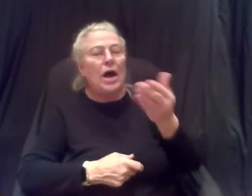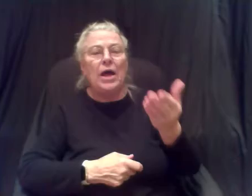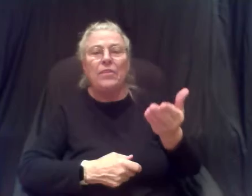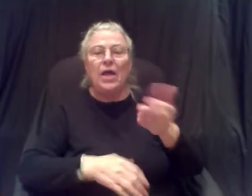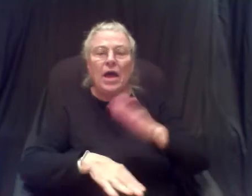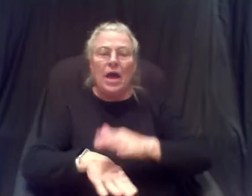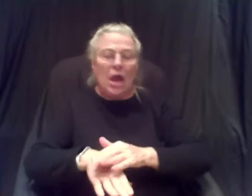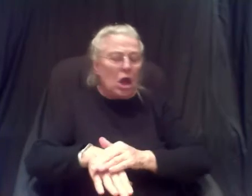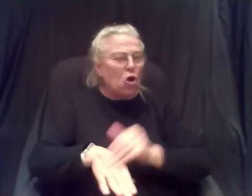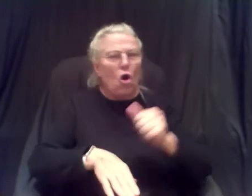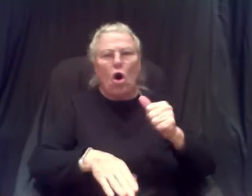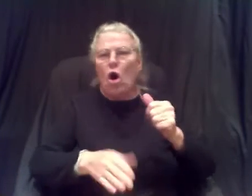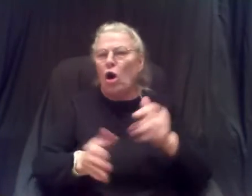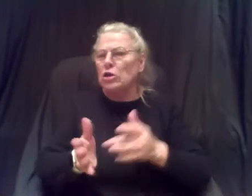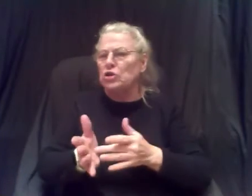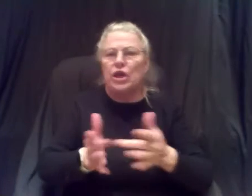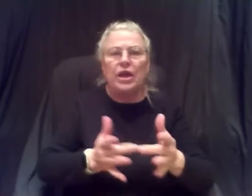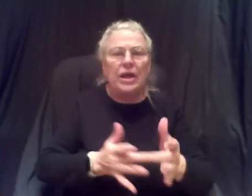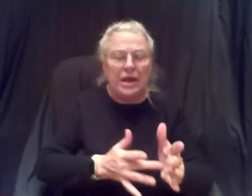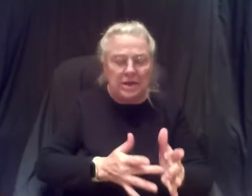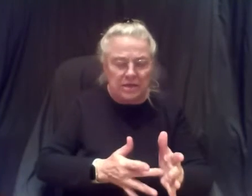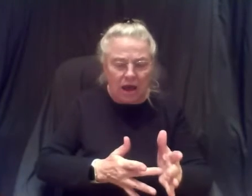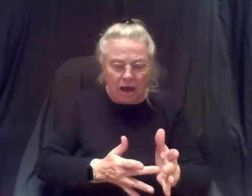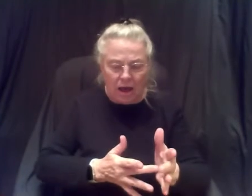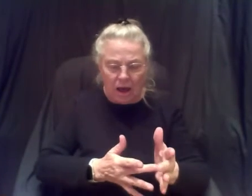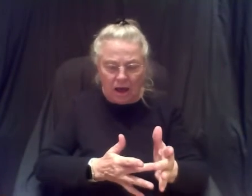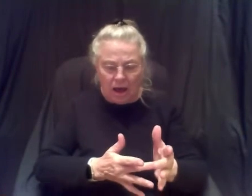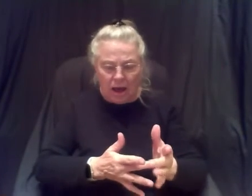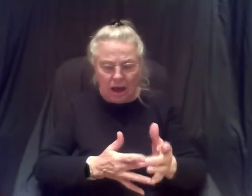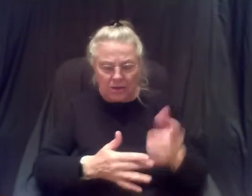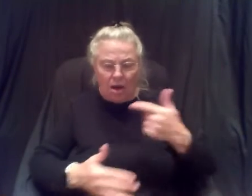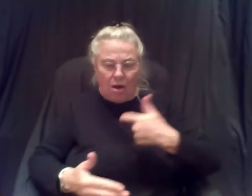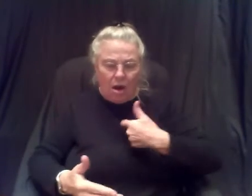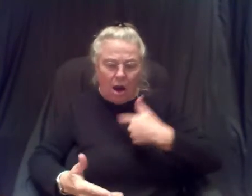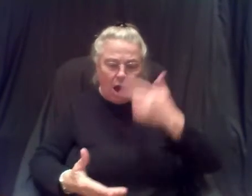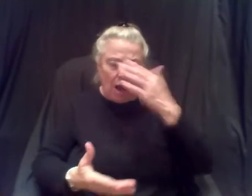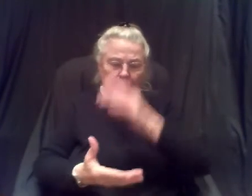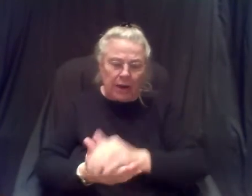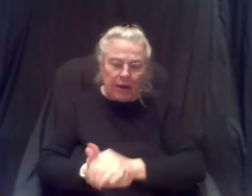one they call Jesus. I believe